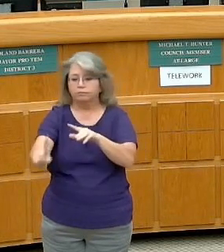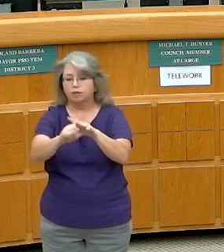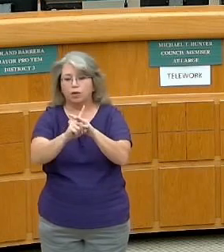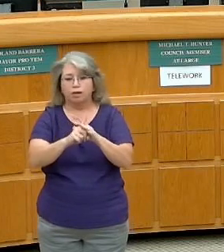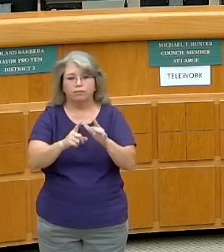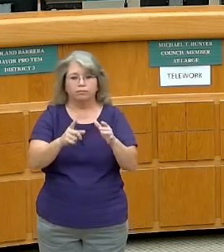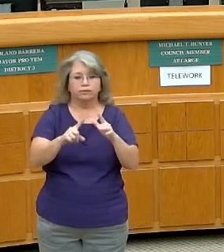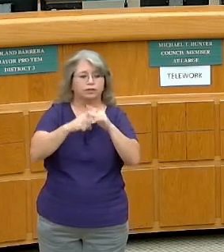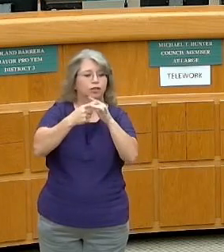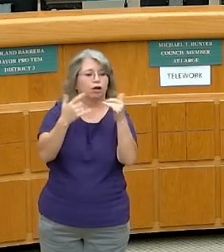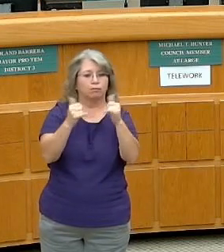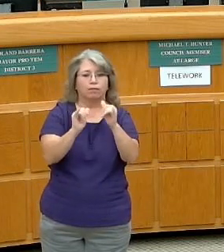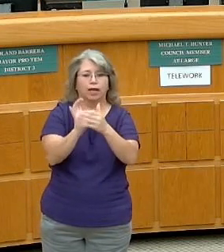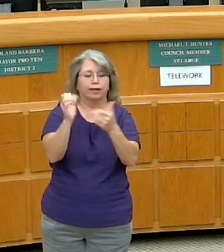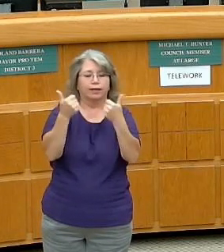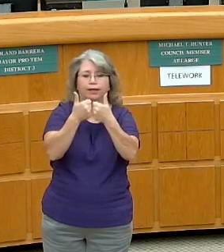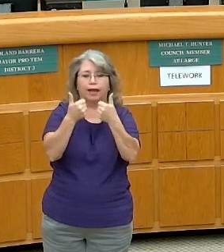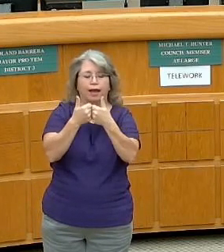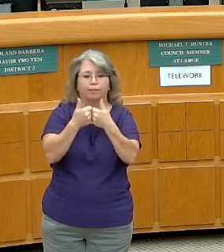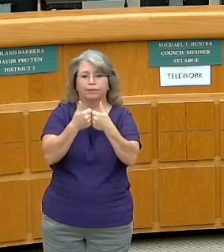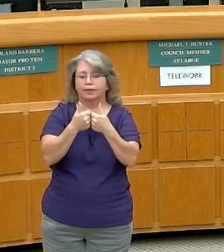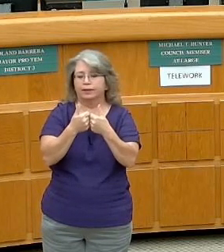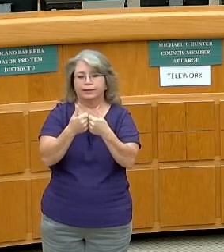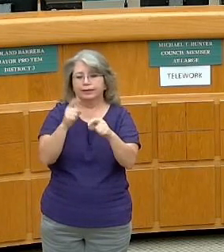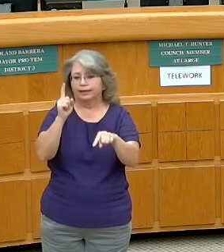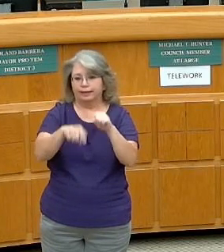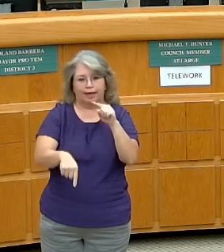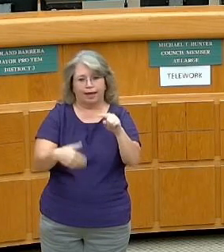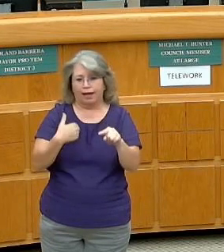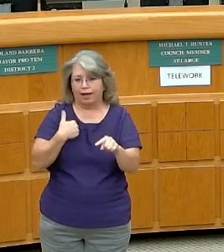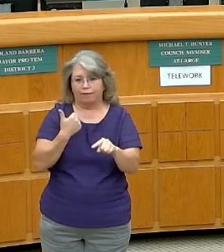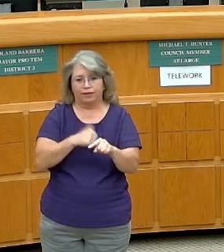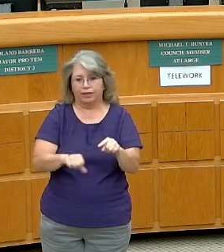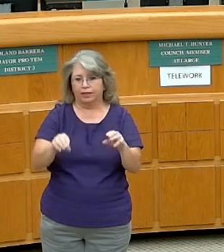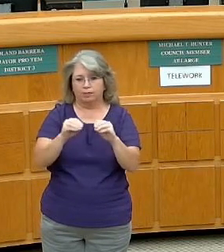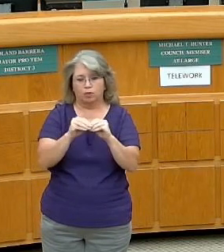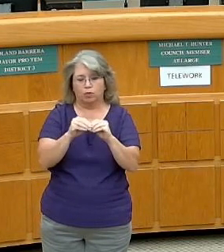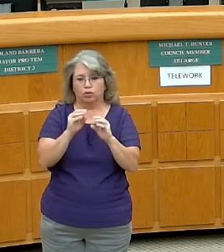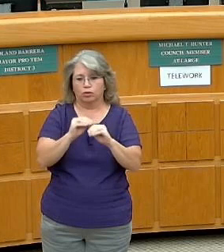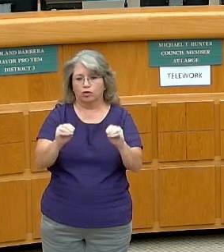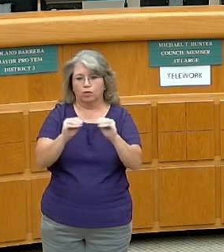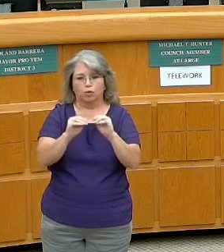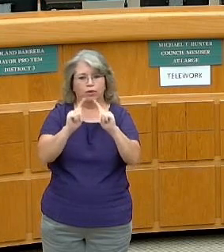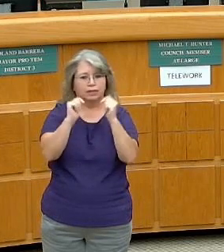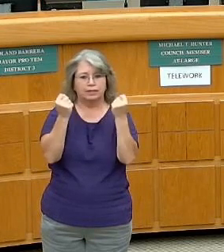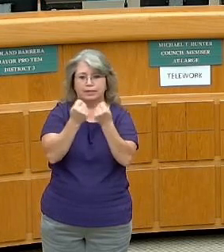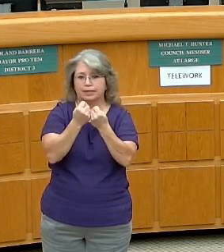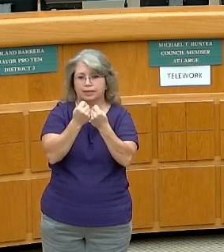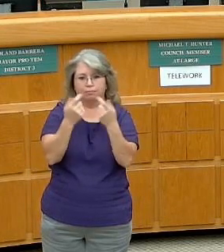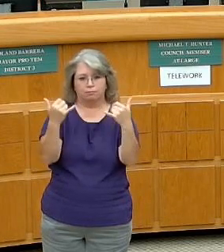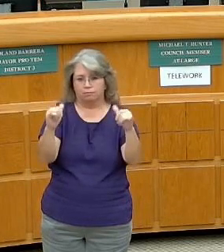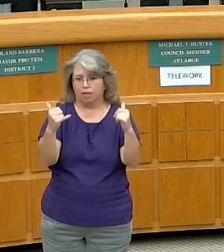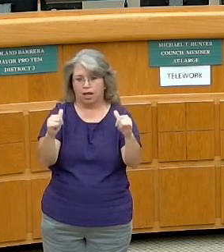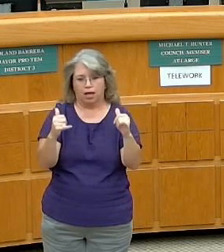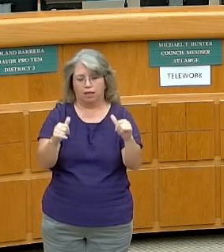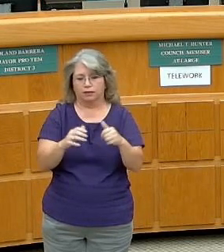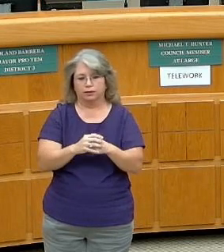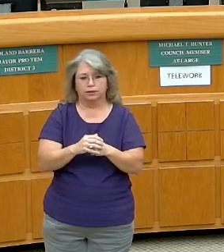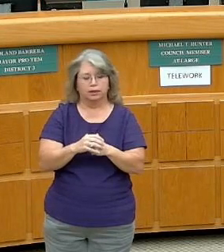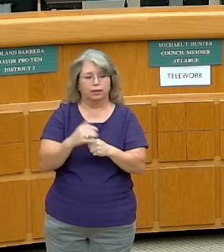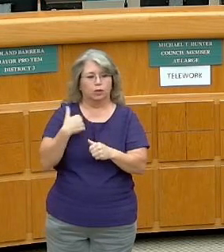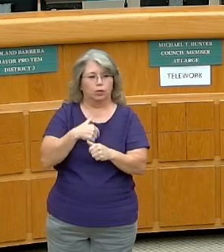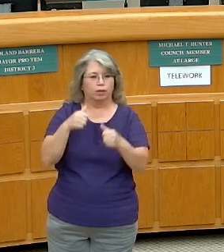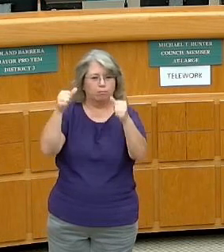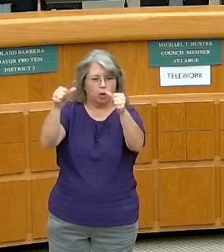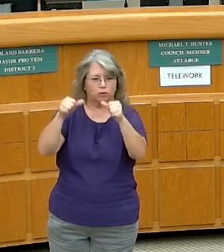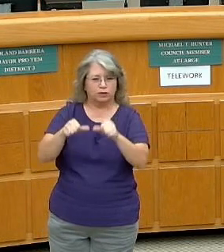includes the ones that we have here on the bay. So no team play is allowed anymore. The signage was placed up late yesterday,